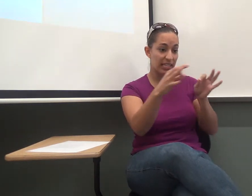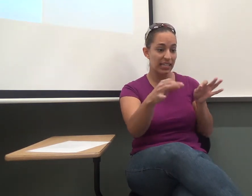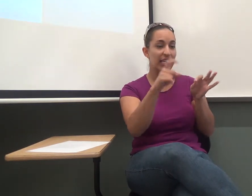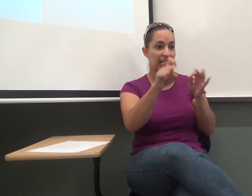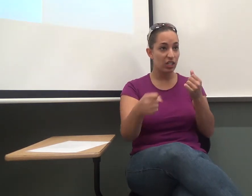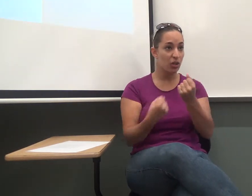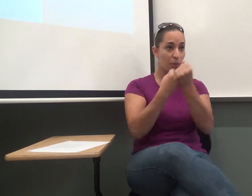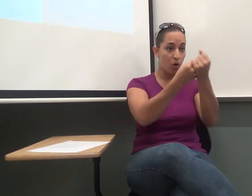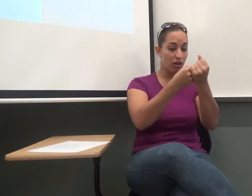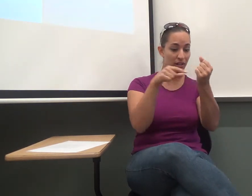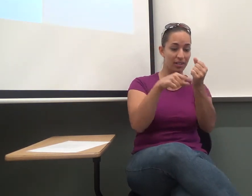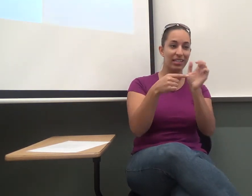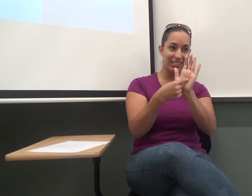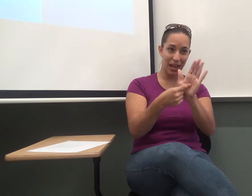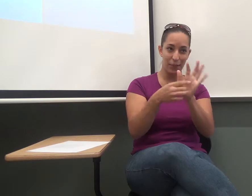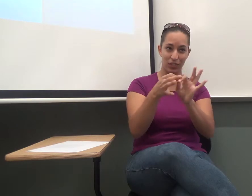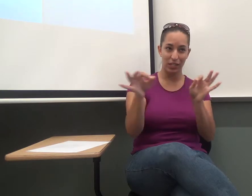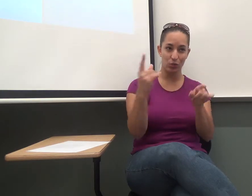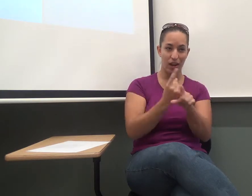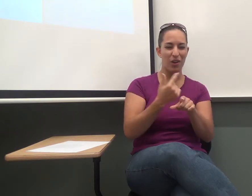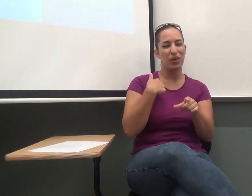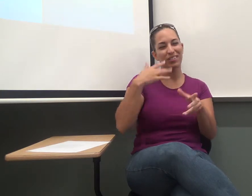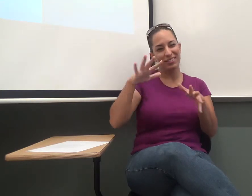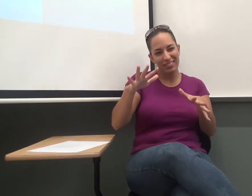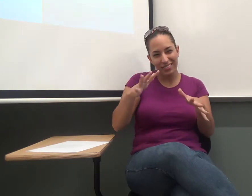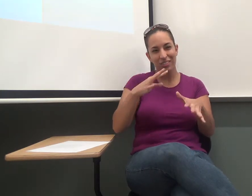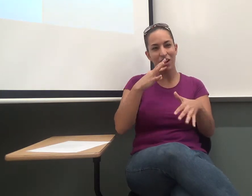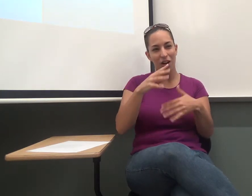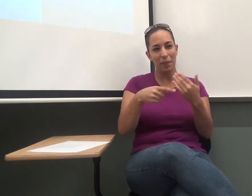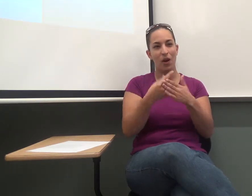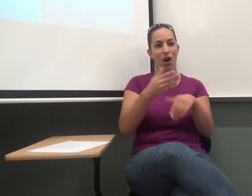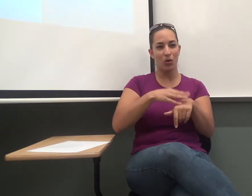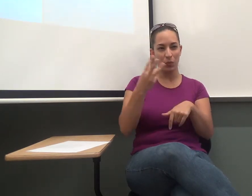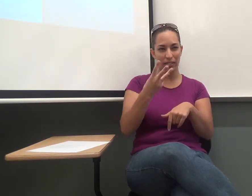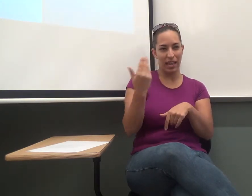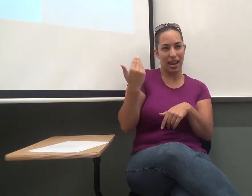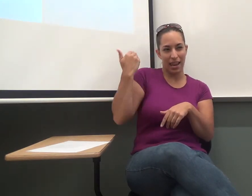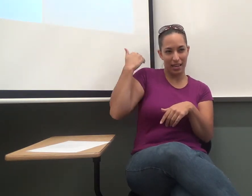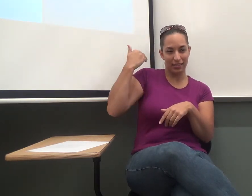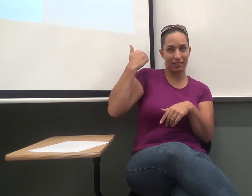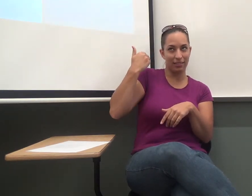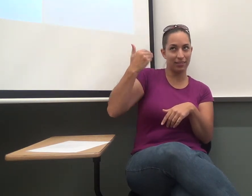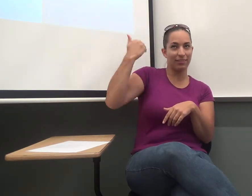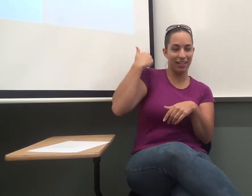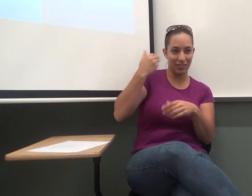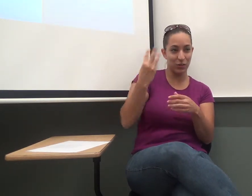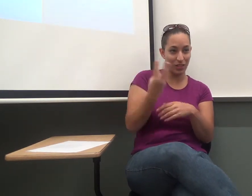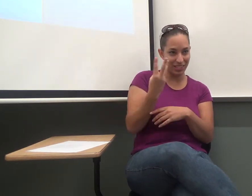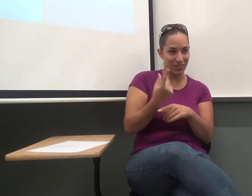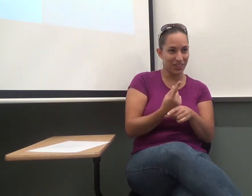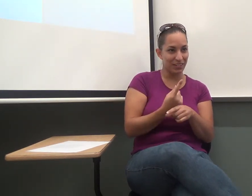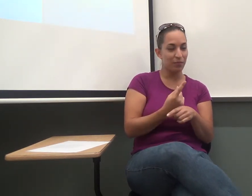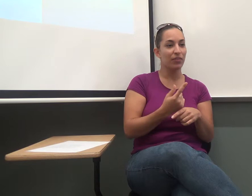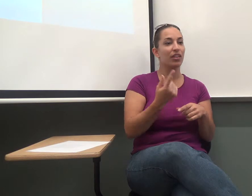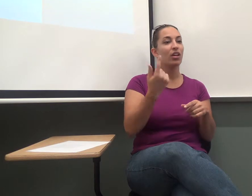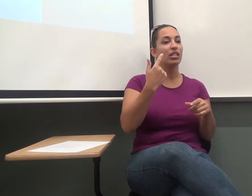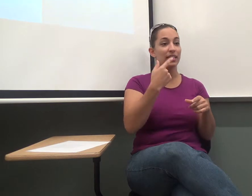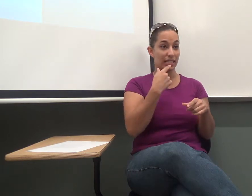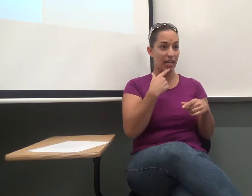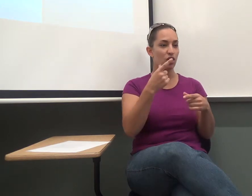example, right? We talked a little bit about this on Wednesday, the last Wednesday we met, okay? And I said you need to support your topic sentence